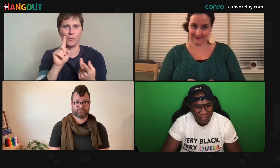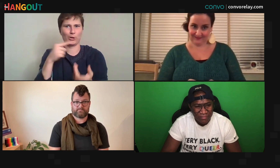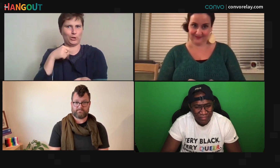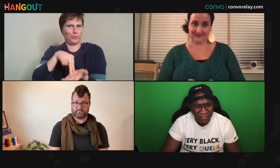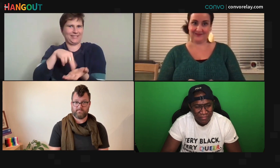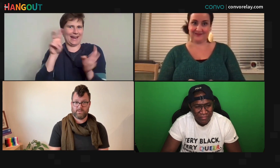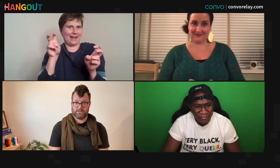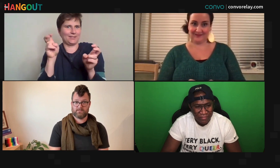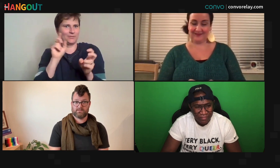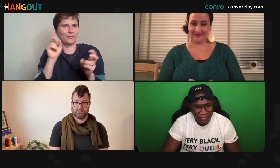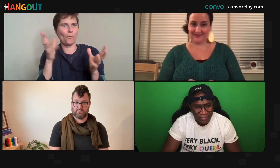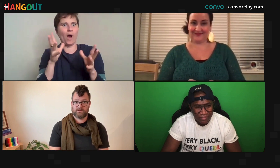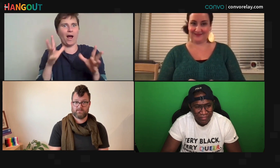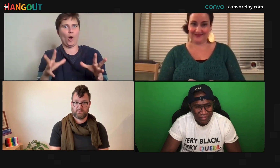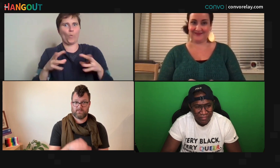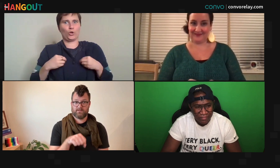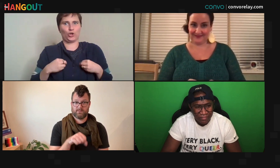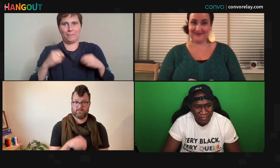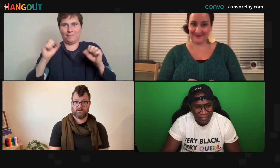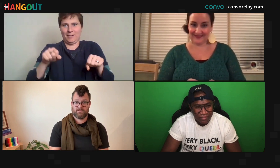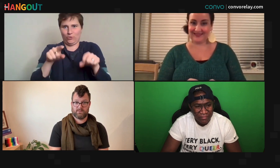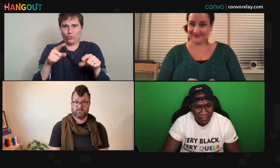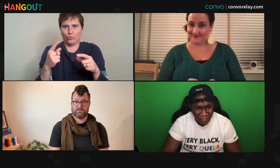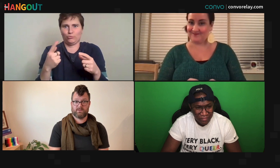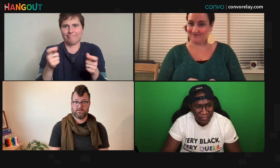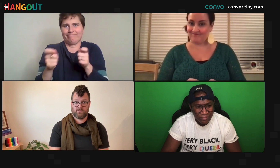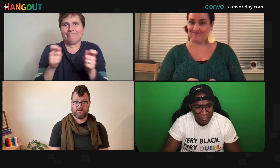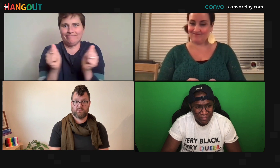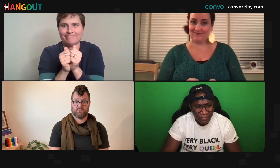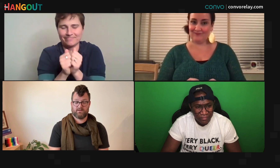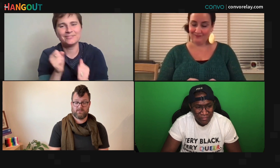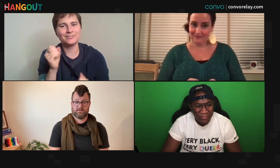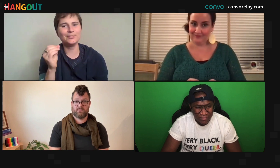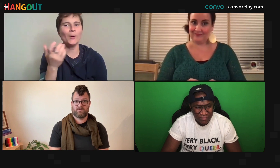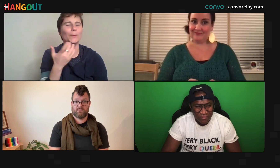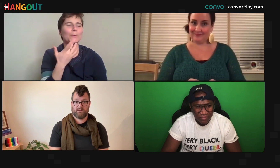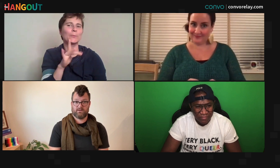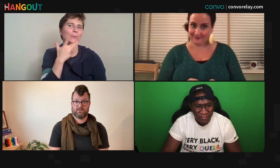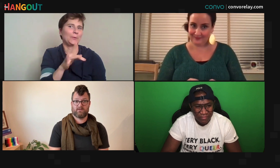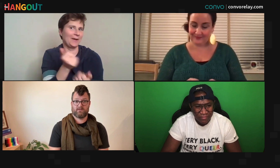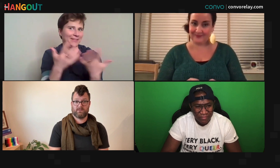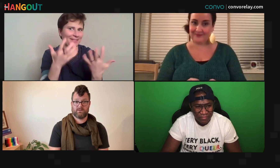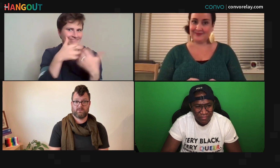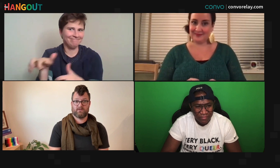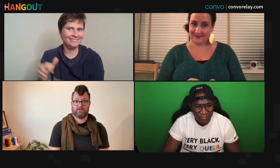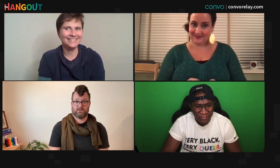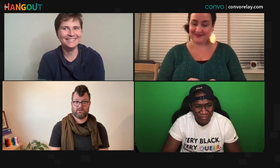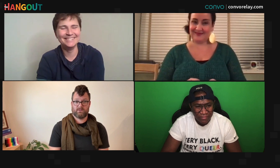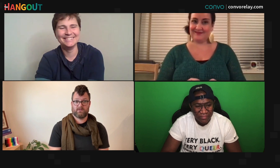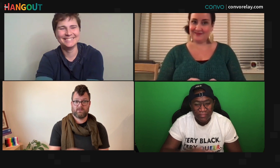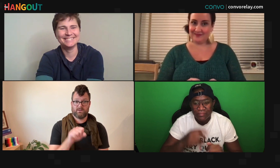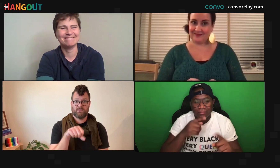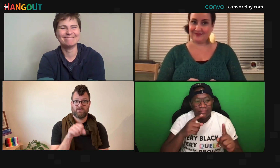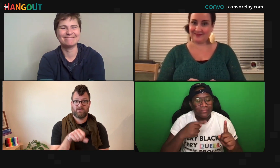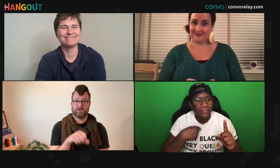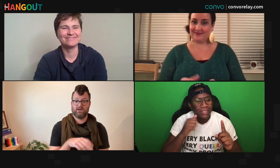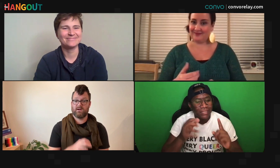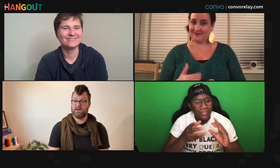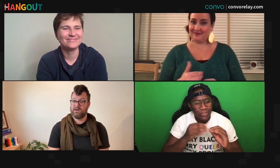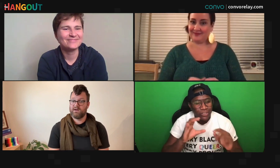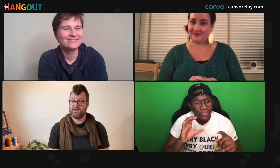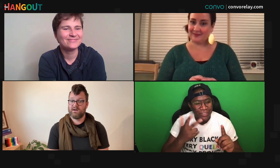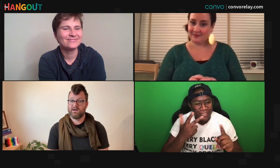part of the process just to figure out where you stand and where the ownership lies and what you can deal with. So fortunately, everything worked out.